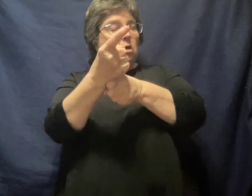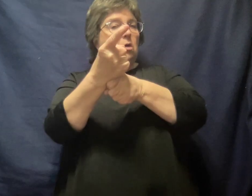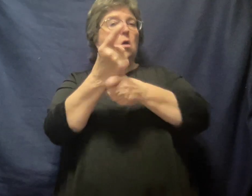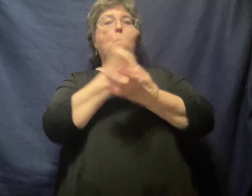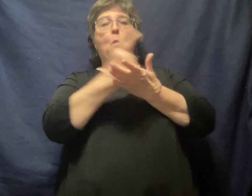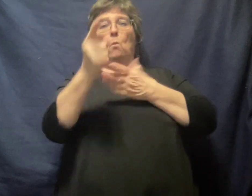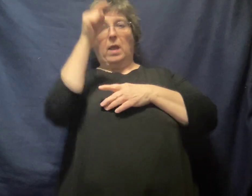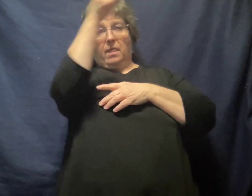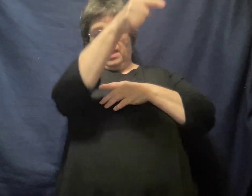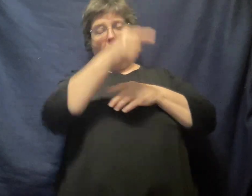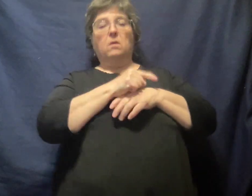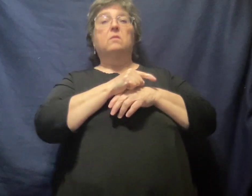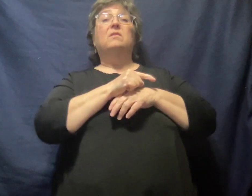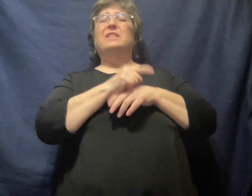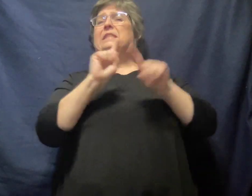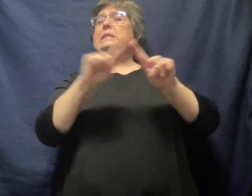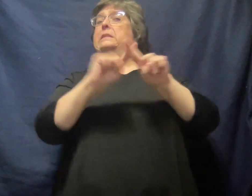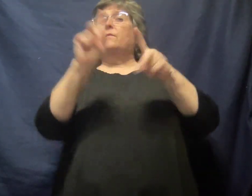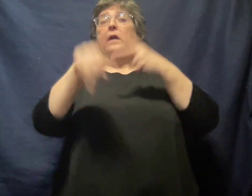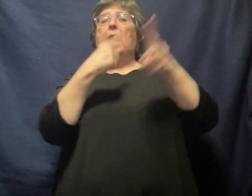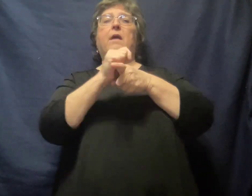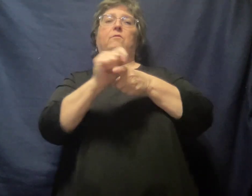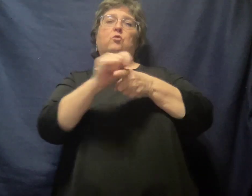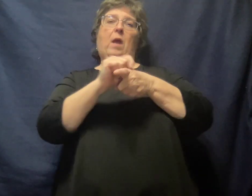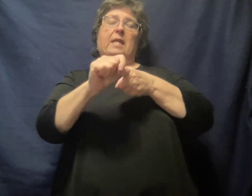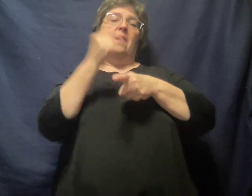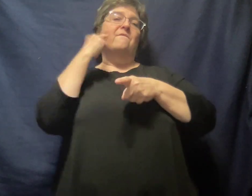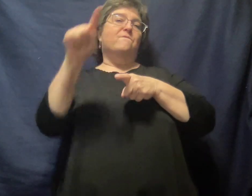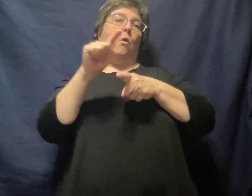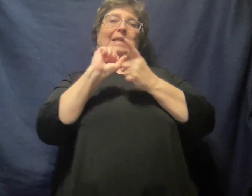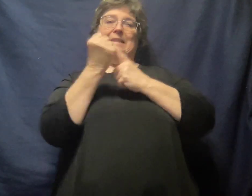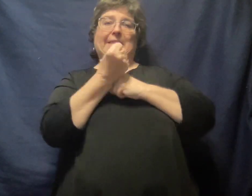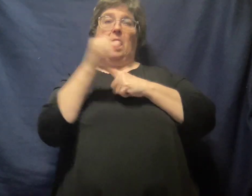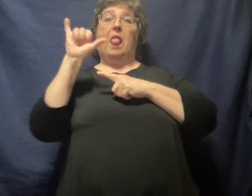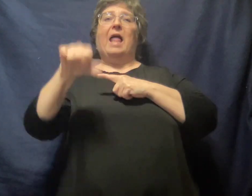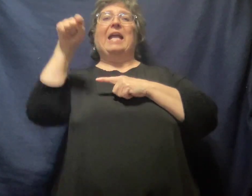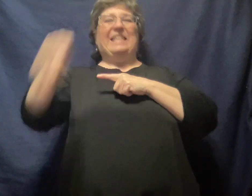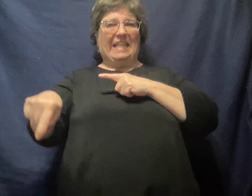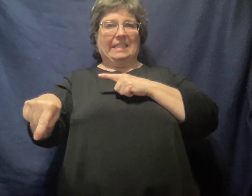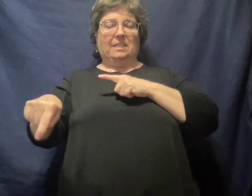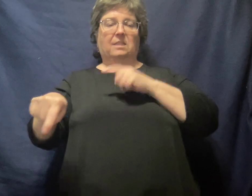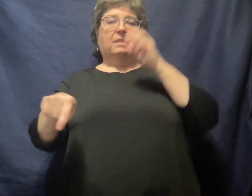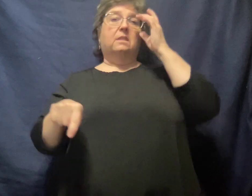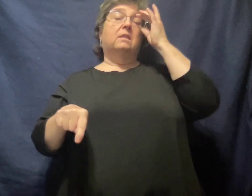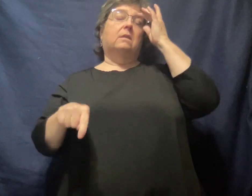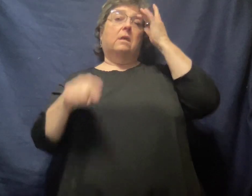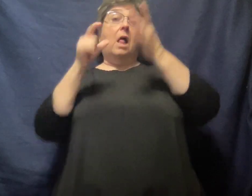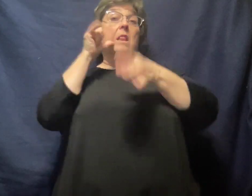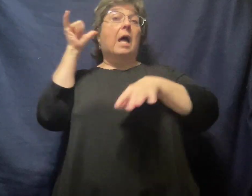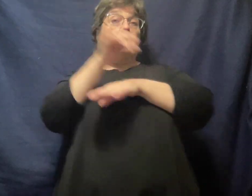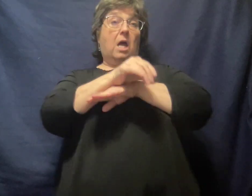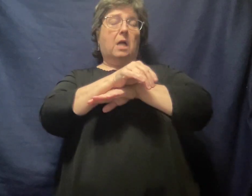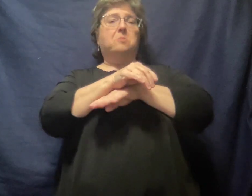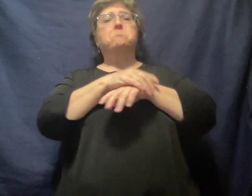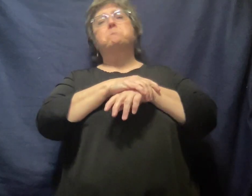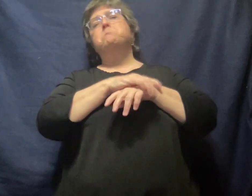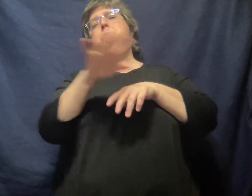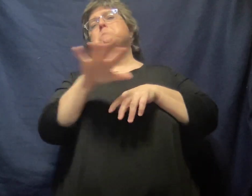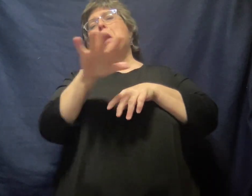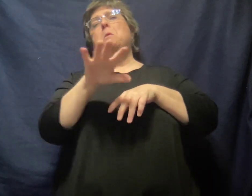there, and do all sorts of training for situations just like this. Last night, about 6 to 7